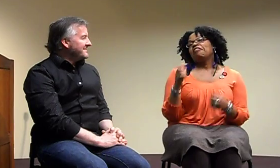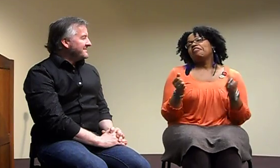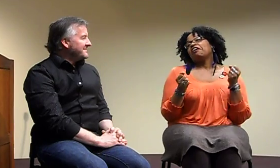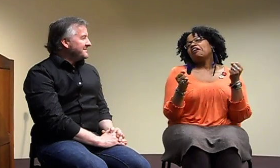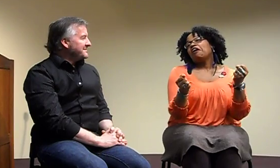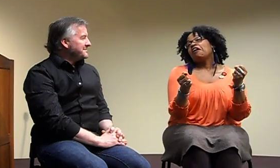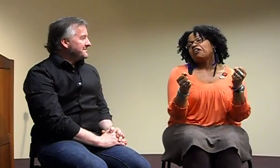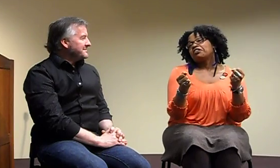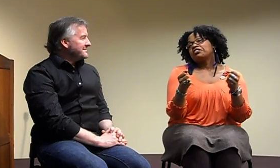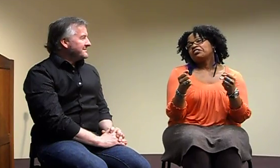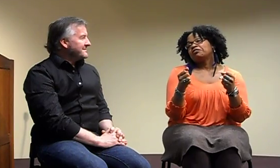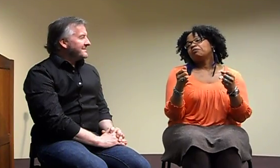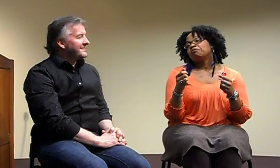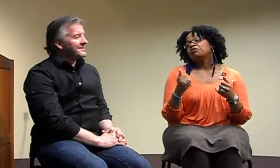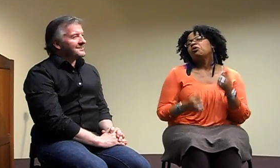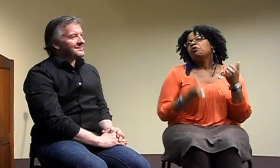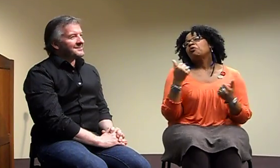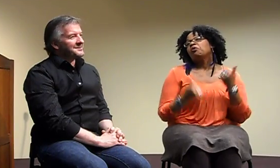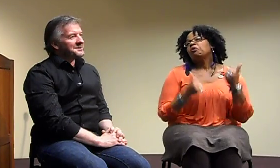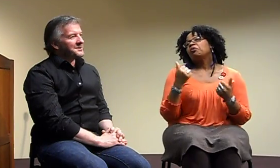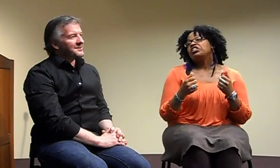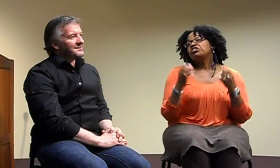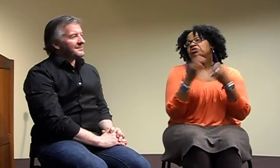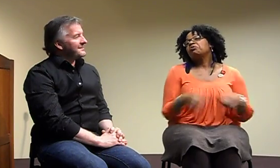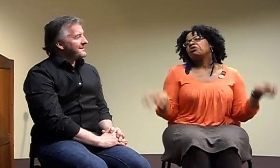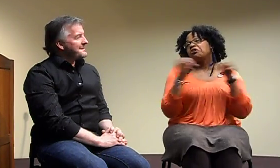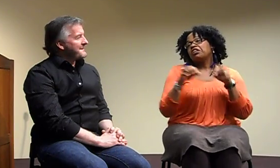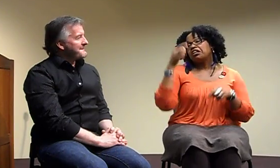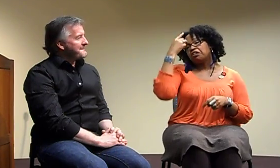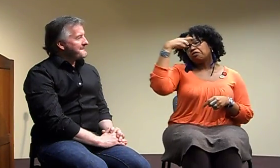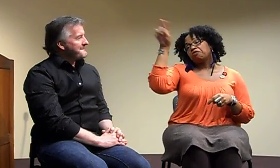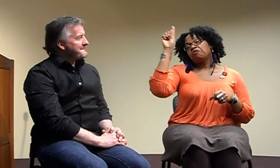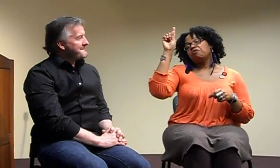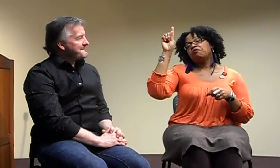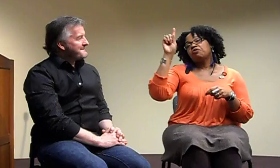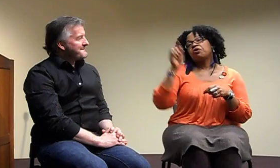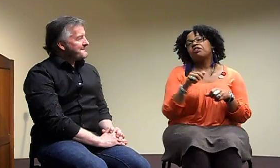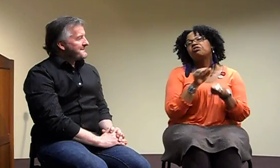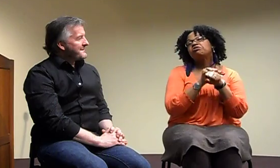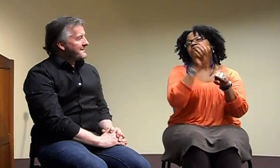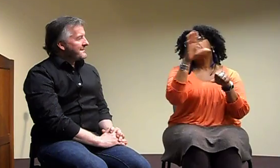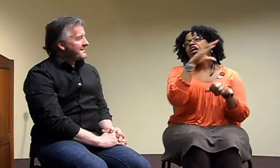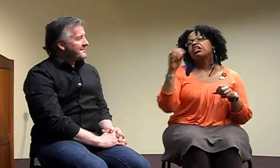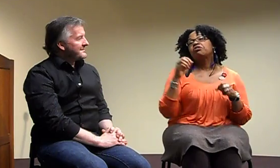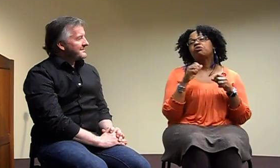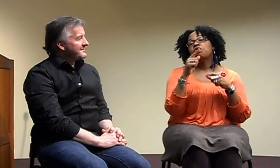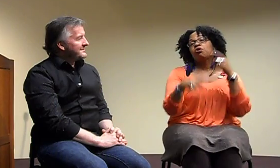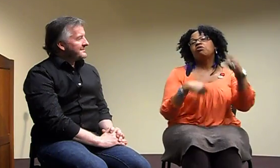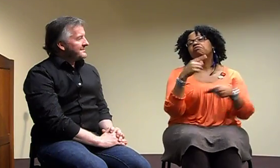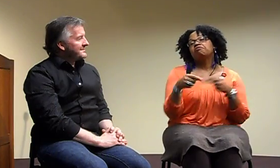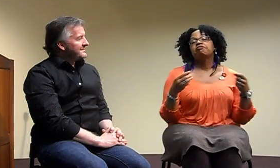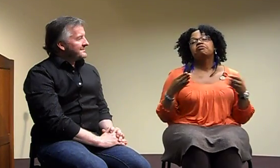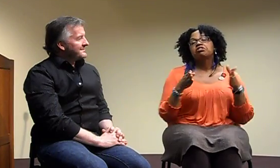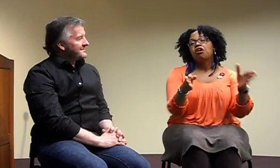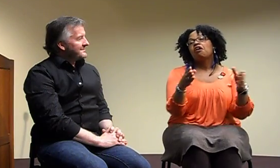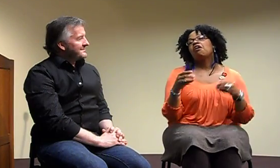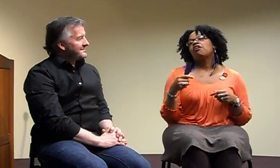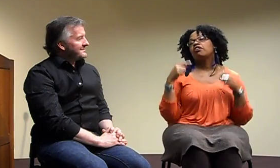the Cars, which is worthy for the Rock and Roll Hall of